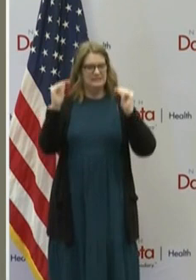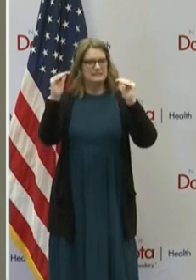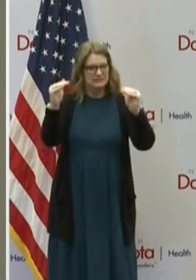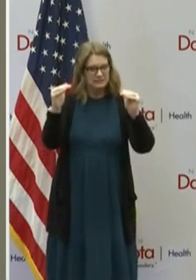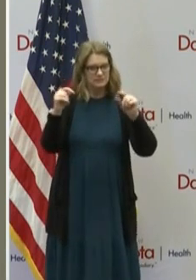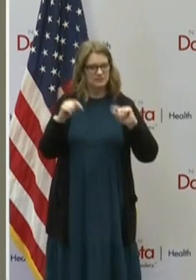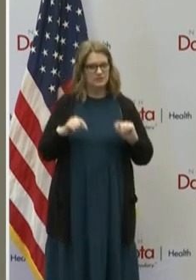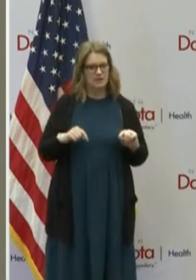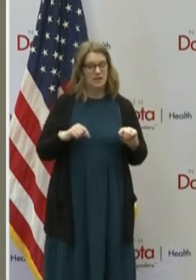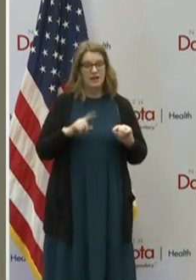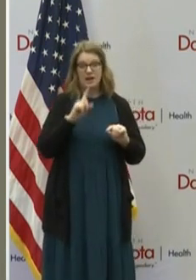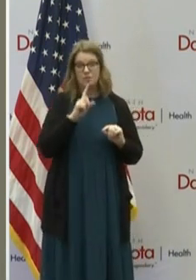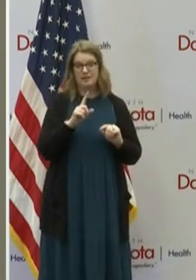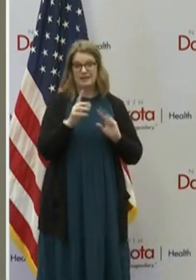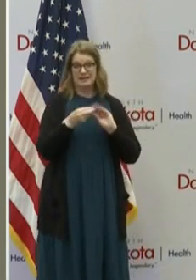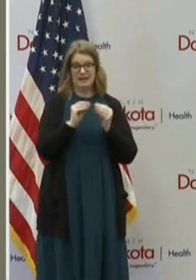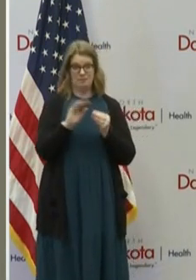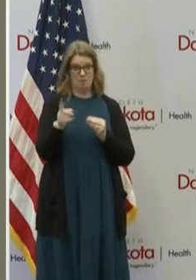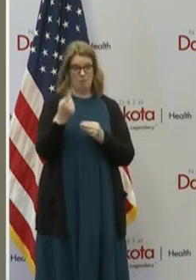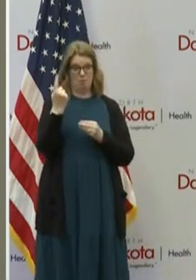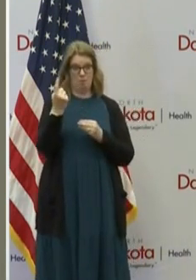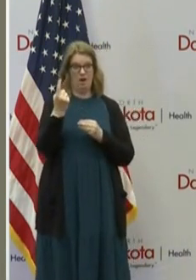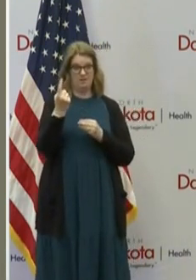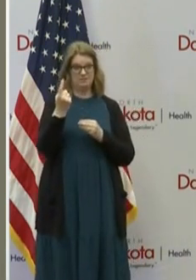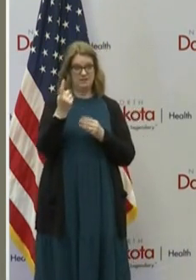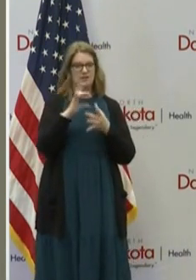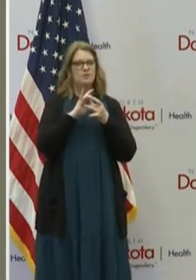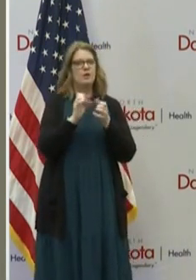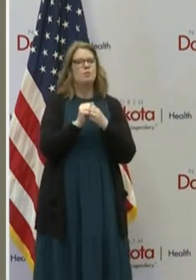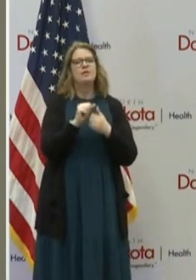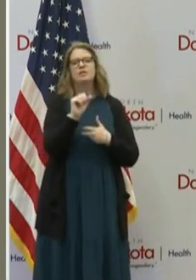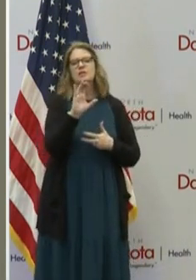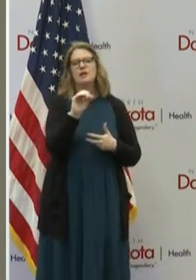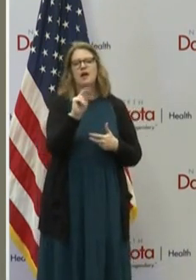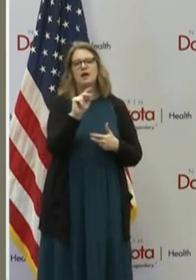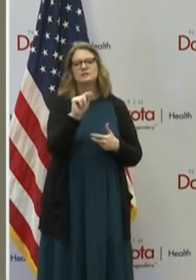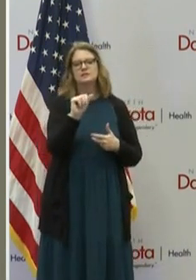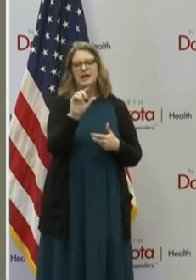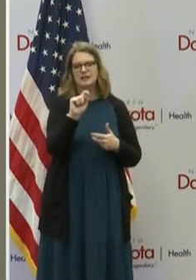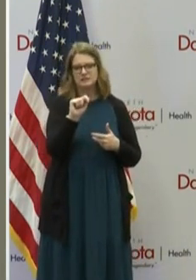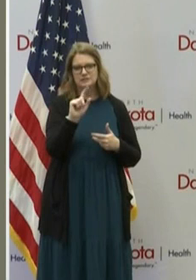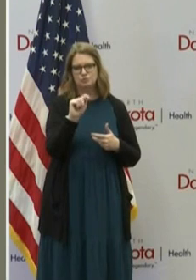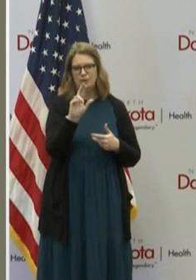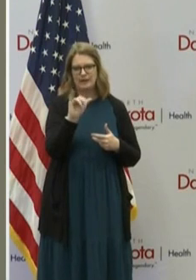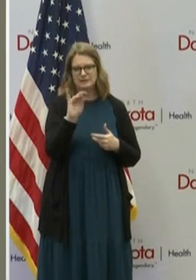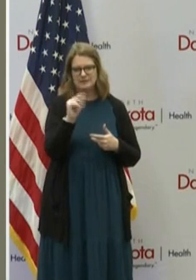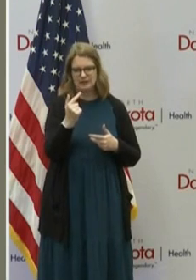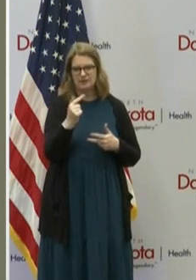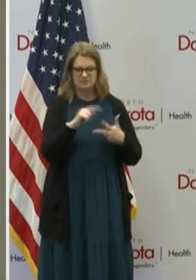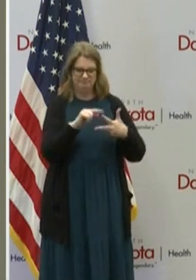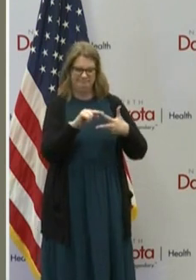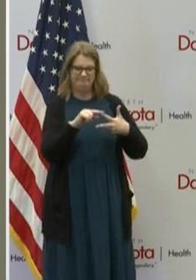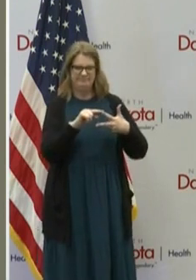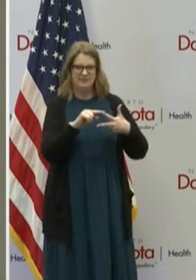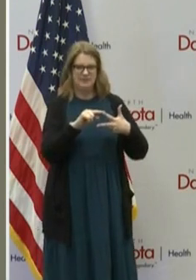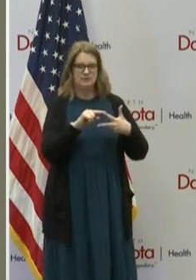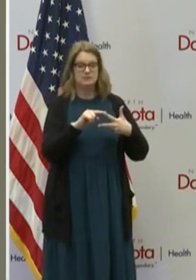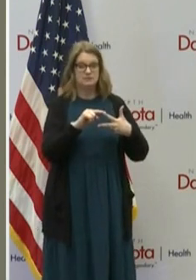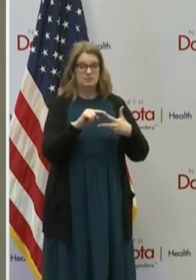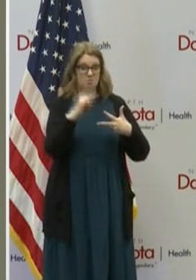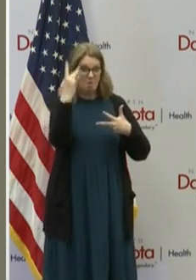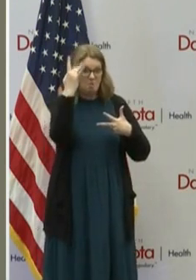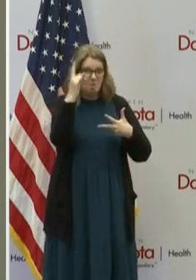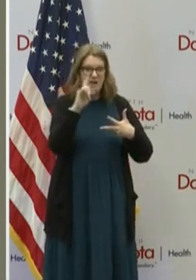identified as being the number 1 in the nation in terms of what we're doing in contact tracing. And the reason we're doing this is because this is going to allow us to get our